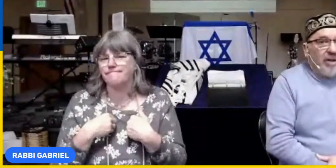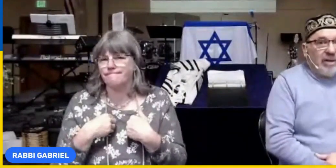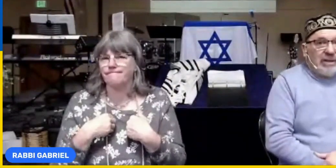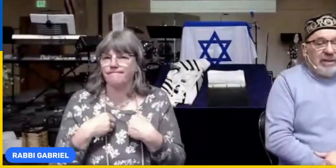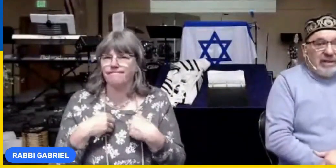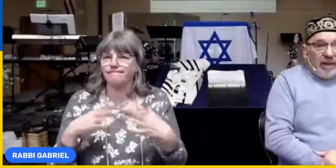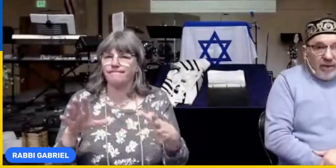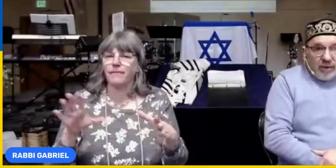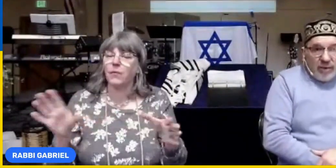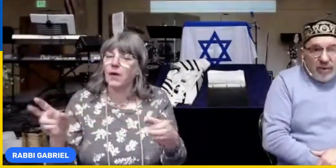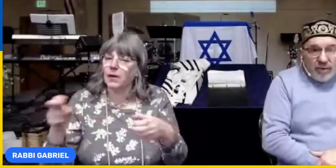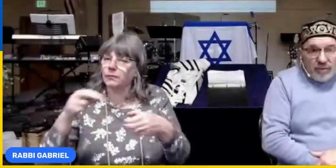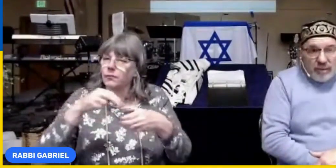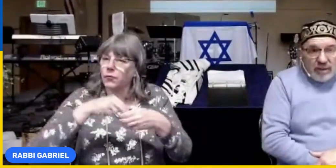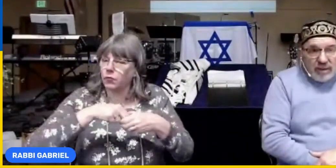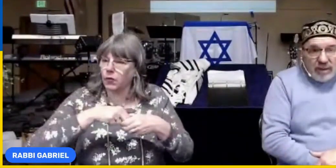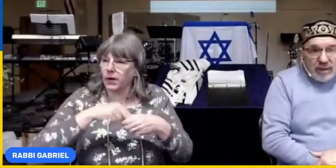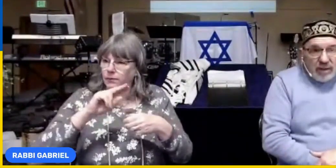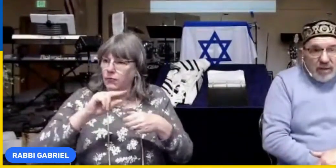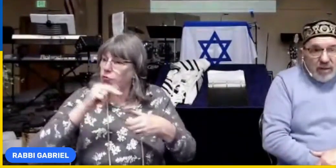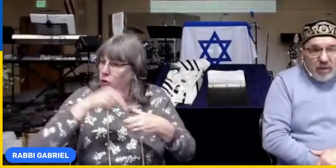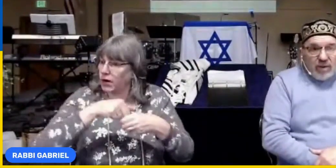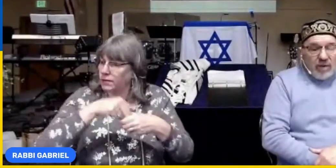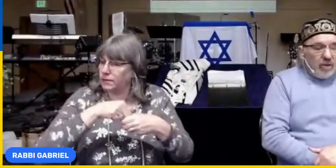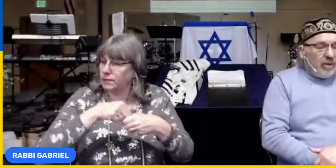Passover Seder.